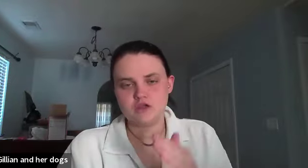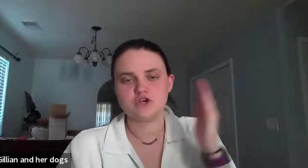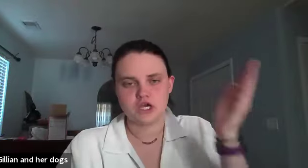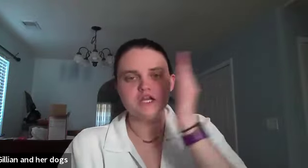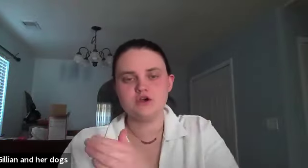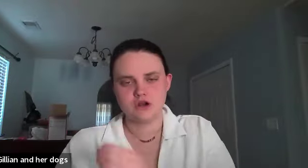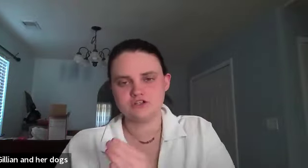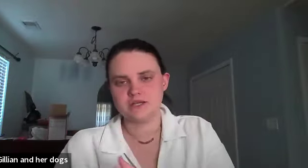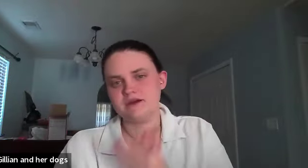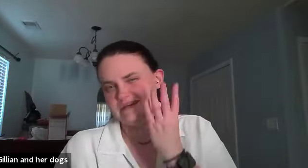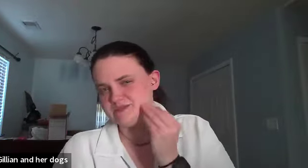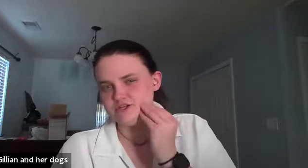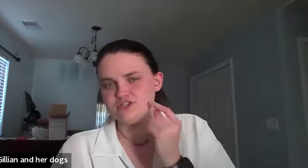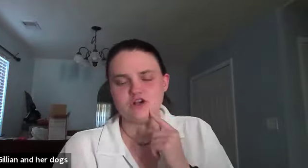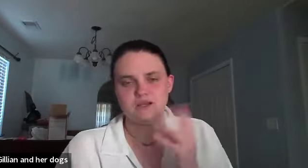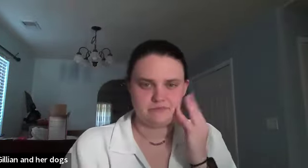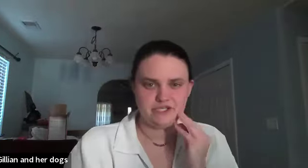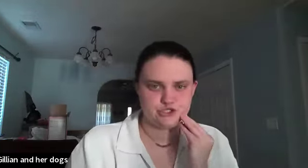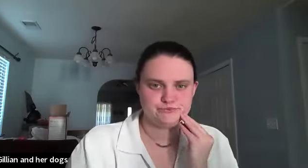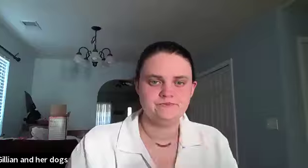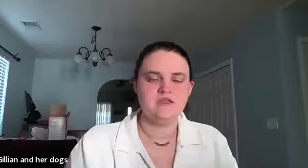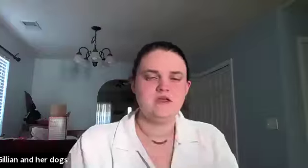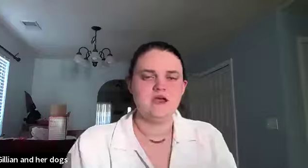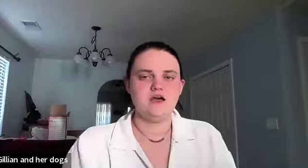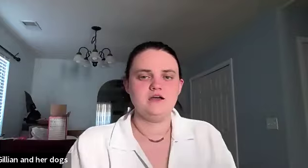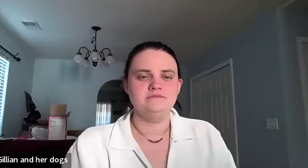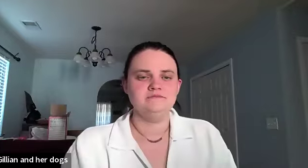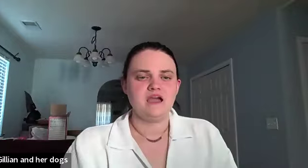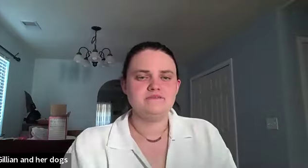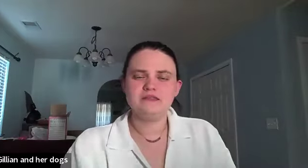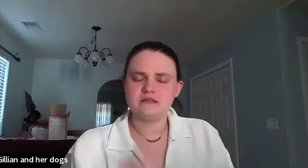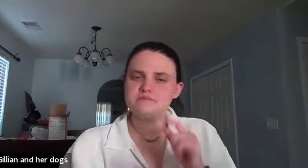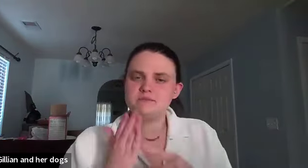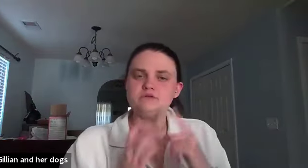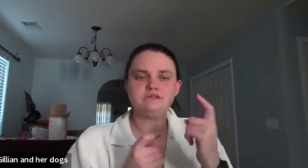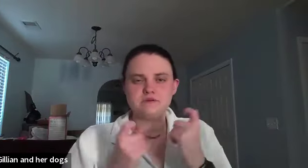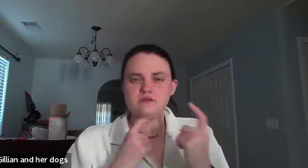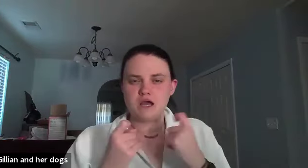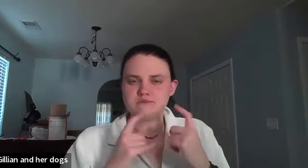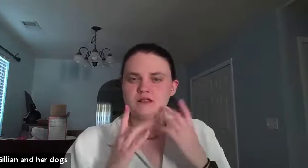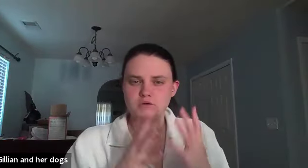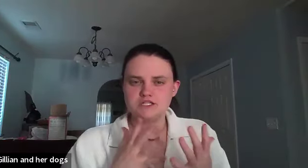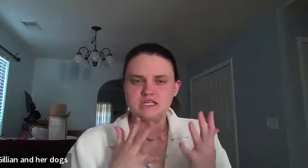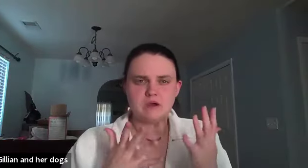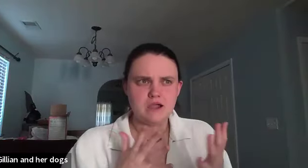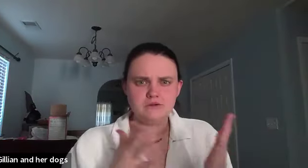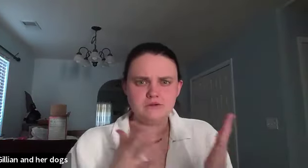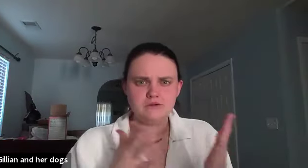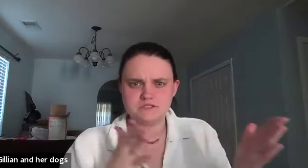they're gonna know you're not talking about an experience, you're talking about a peach. I feel like some people typically will ask me a lot of questions like, well, how are you